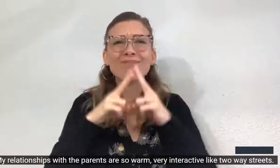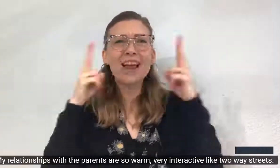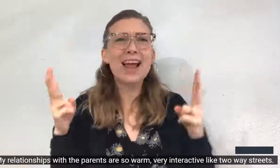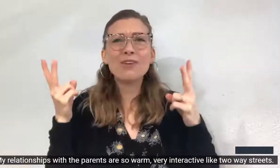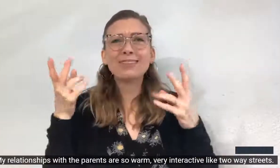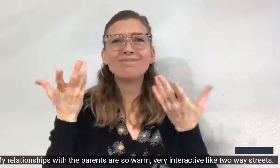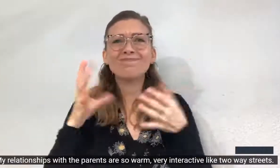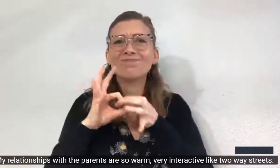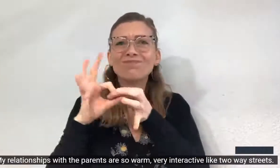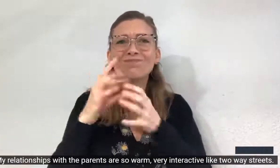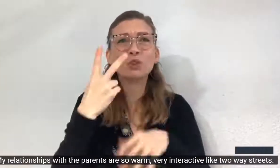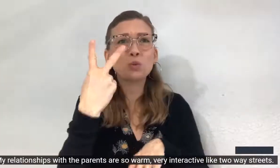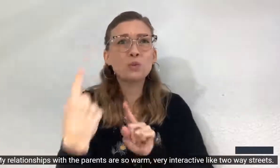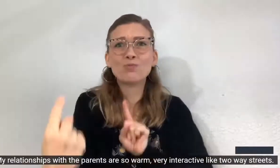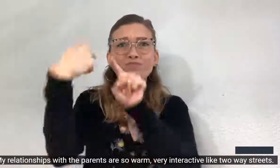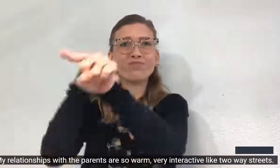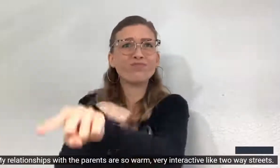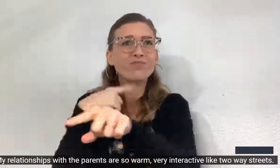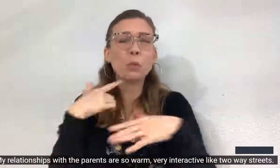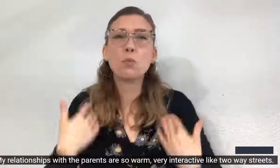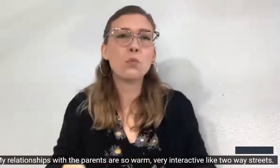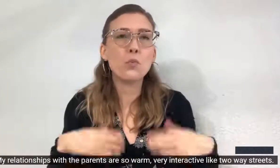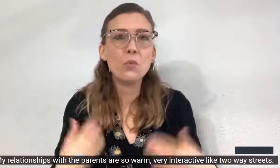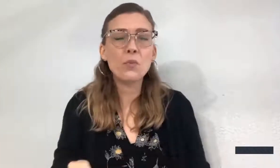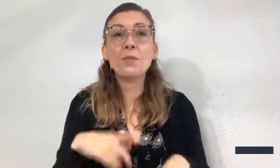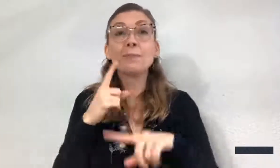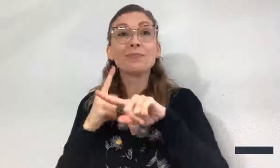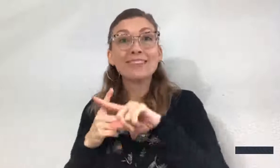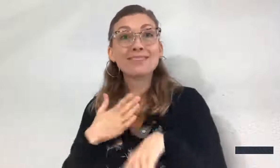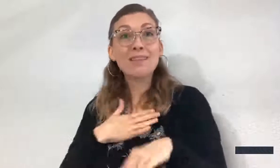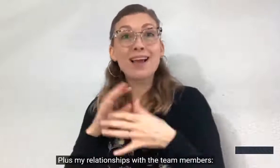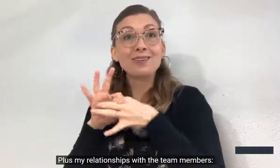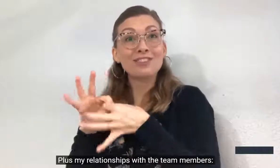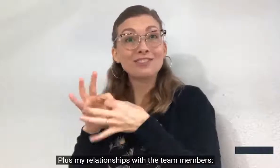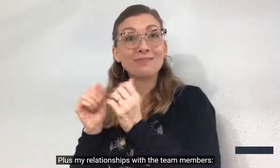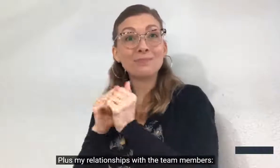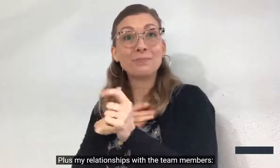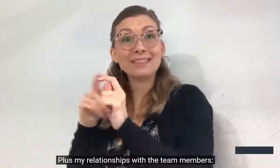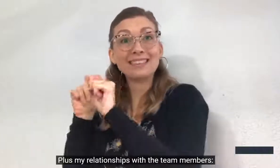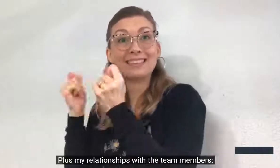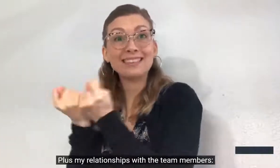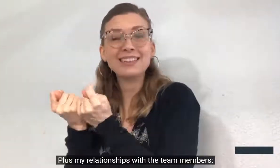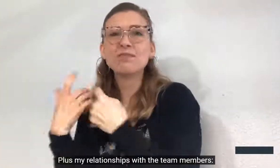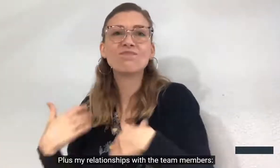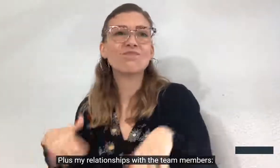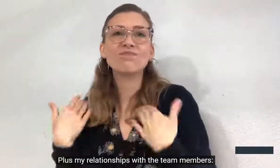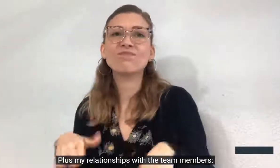interactive. It's very engaging. It's a two-way street. And my relationships